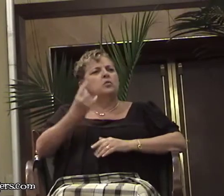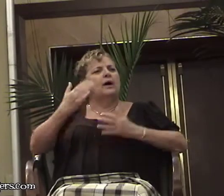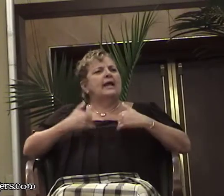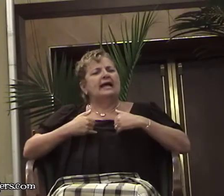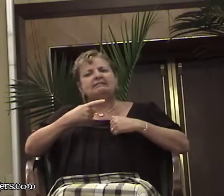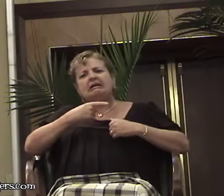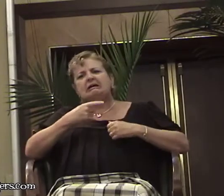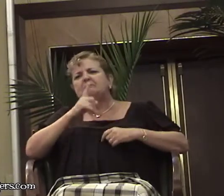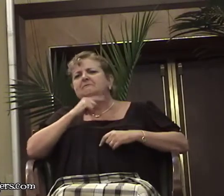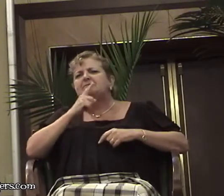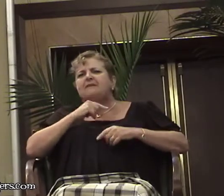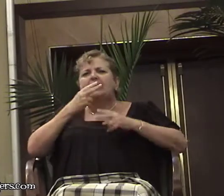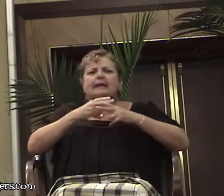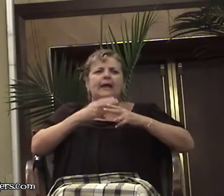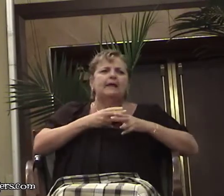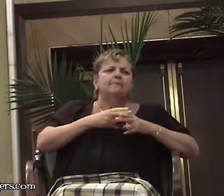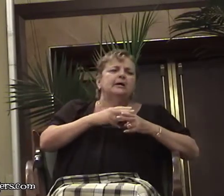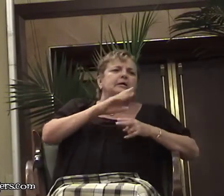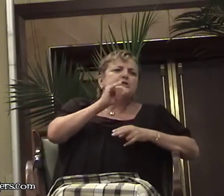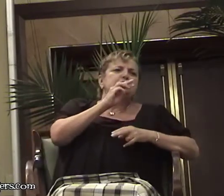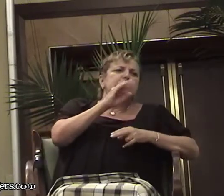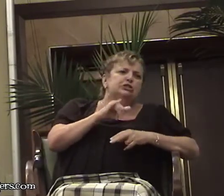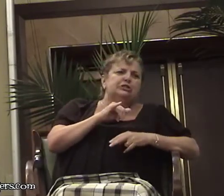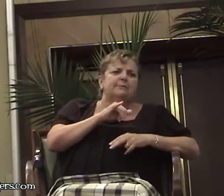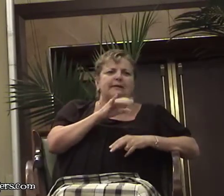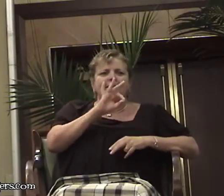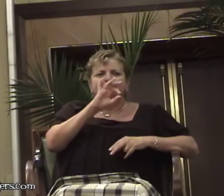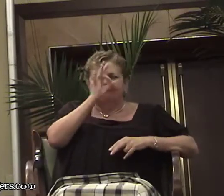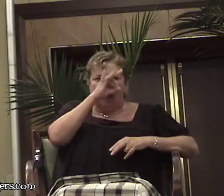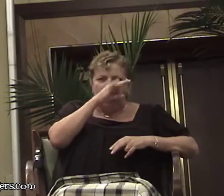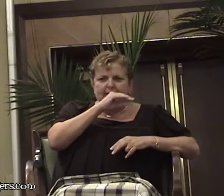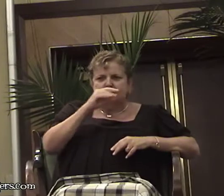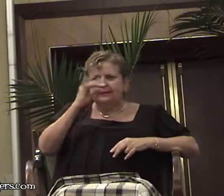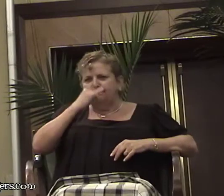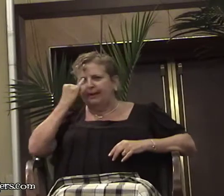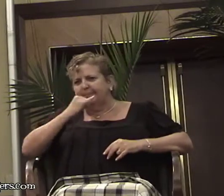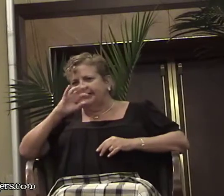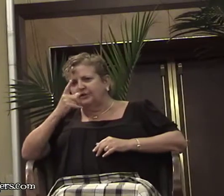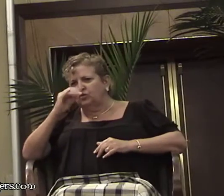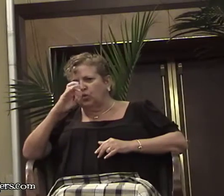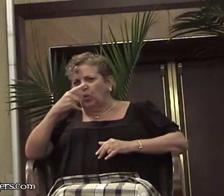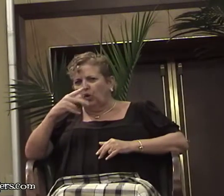the Coat and Frank the Fox and Pepsi George and Red Sweater Jack and Upton's Mary. Well, this goes on, right?